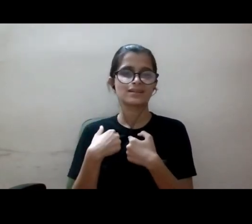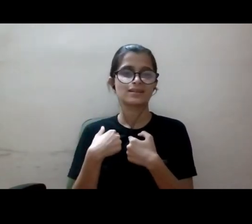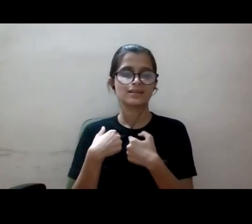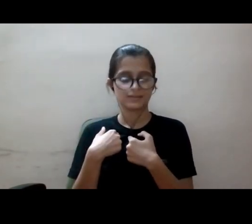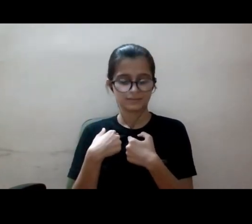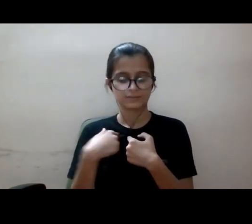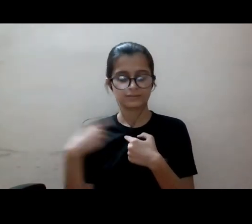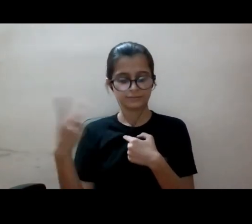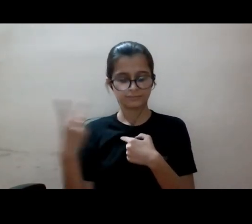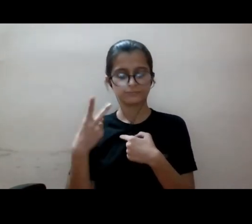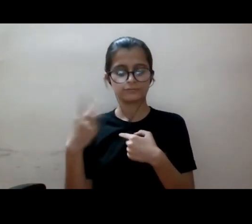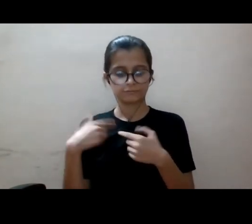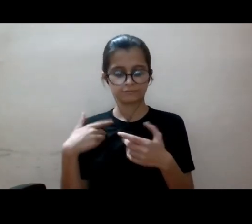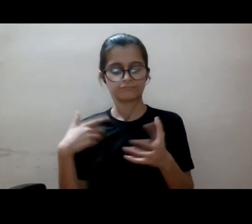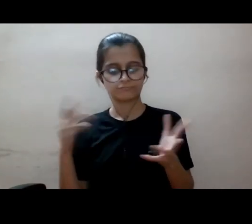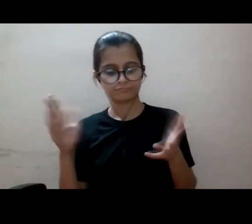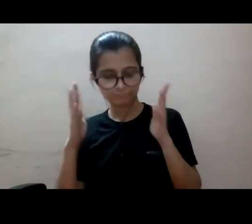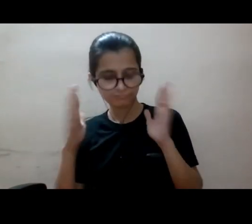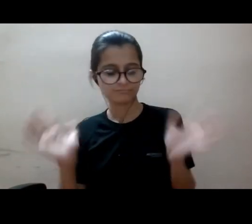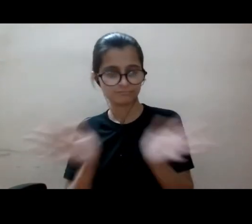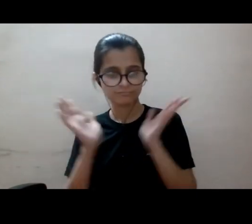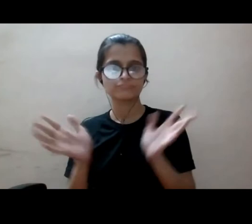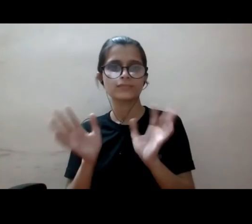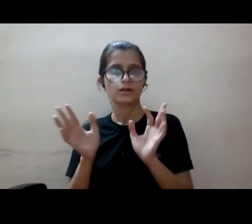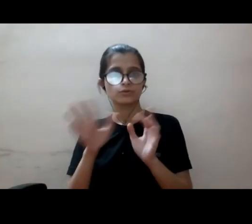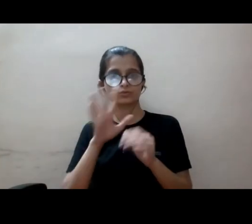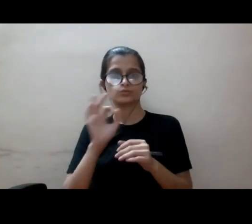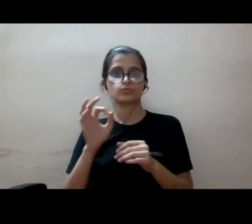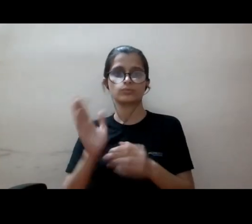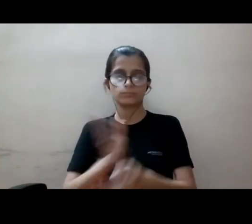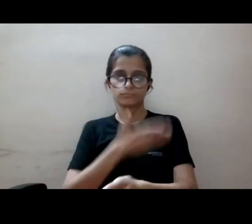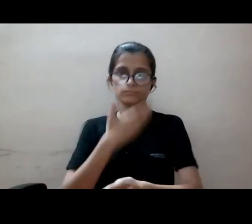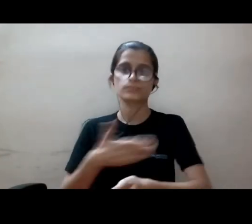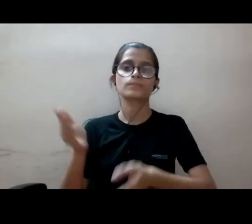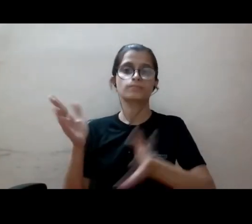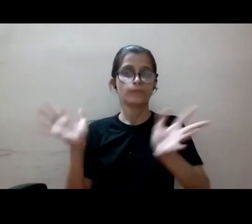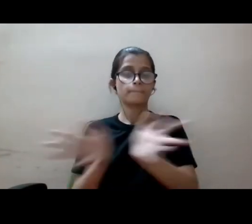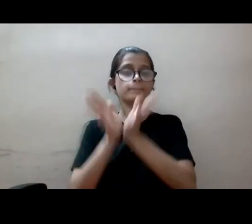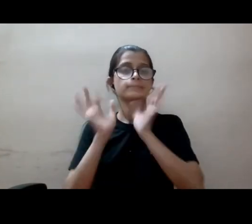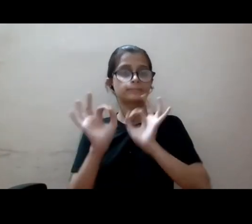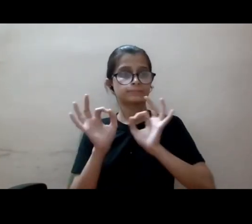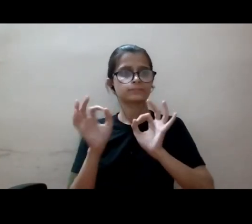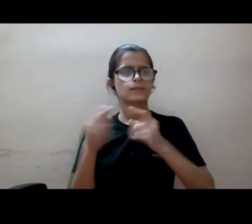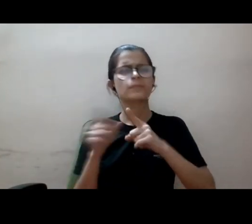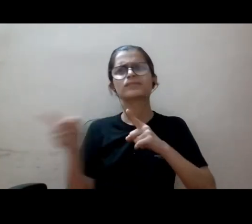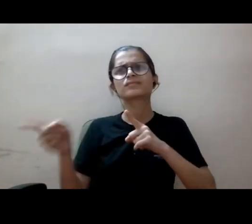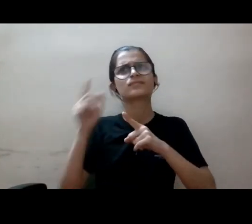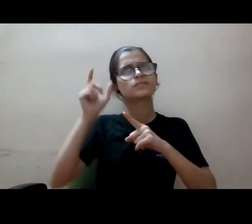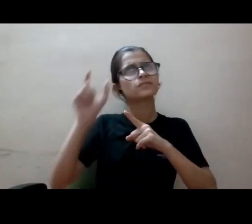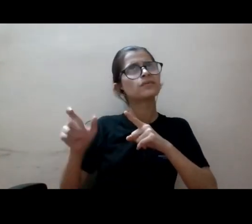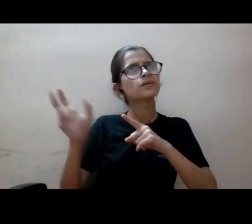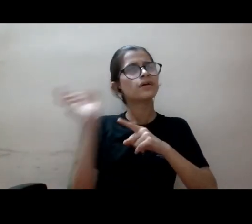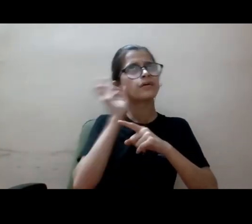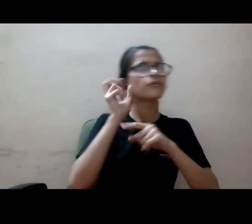We could appreciate music if we did want to. She failed to hear that very